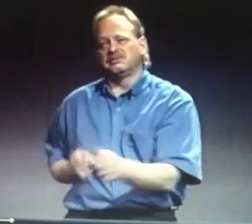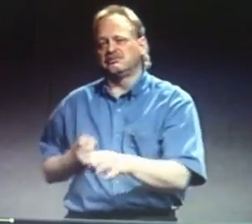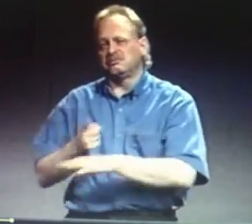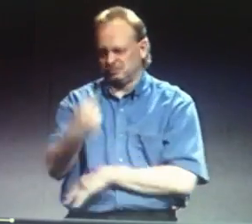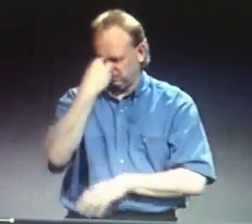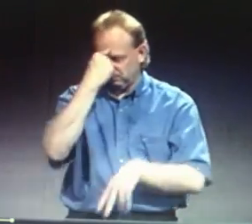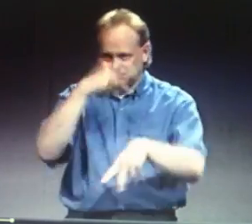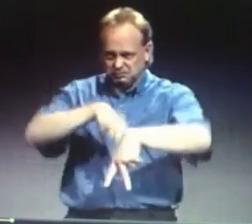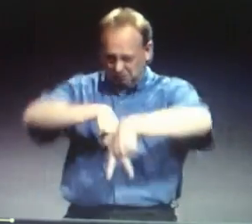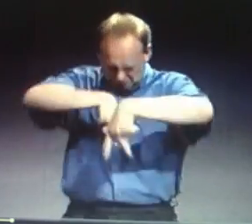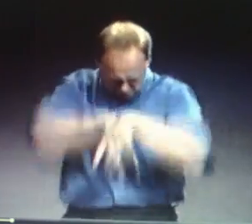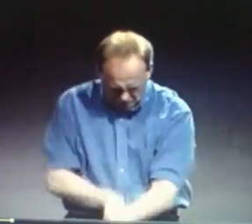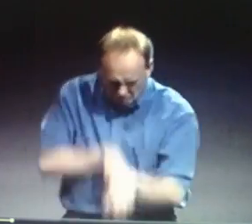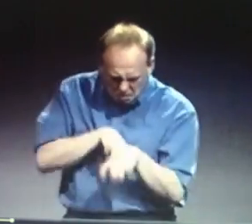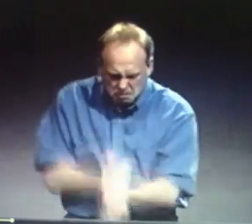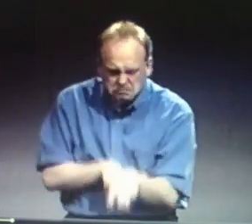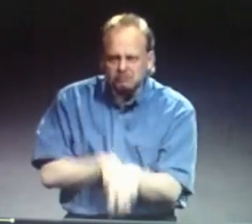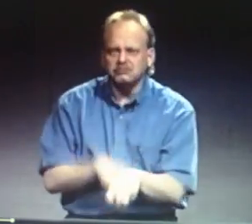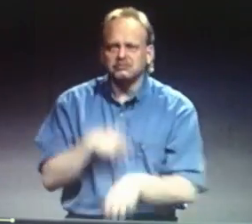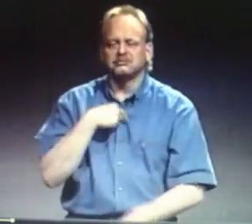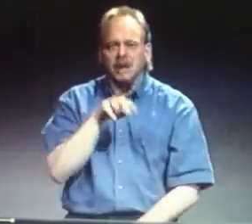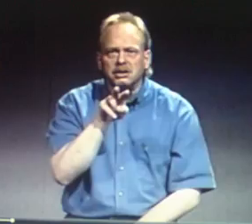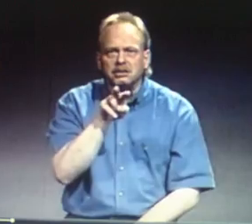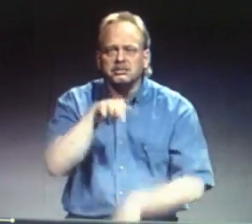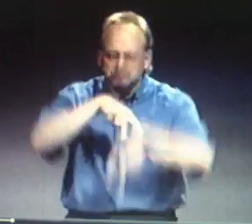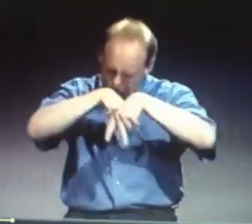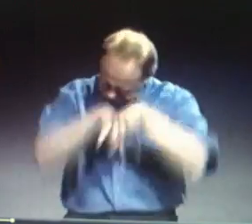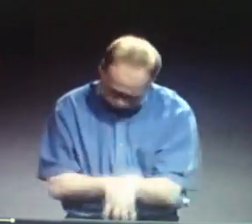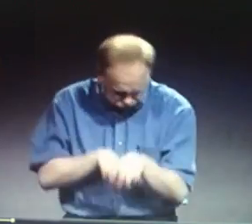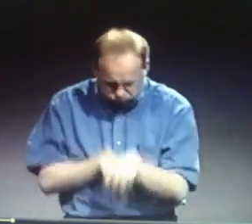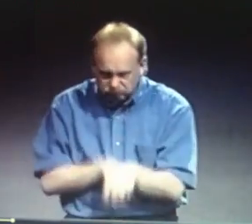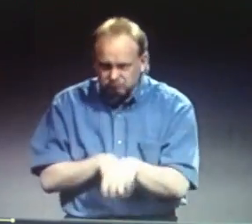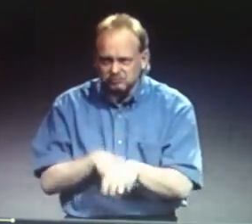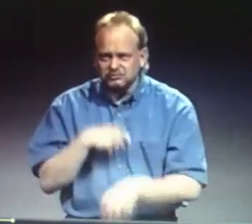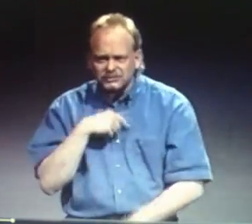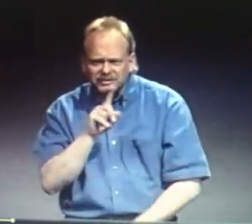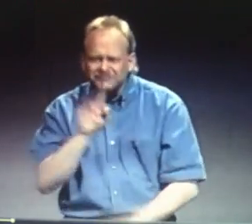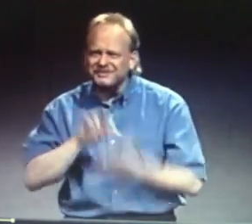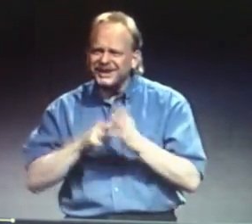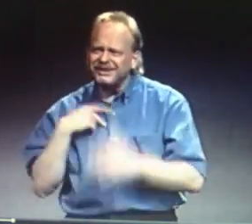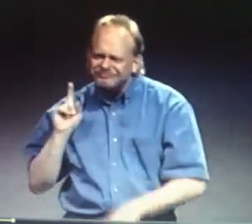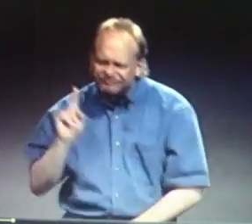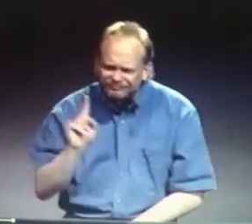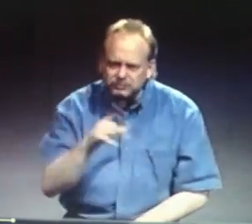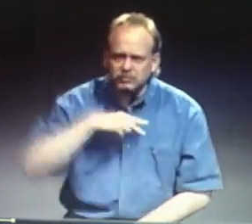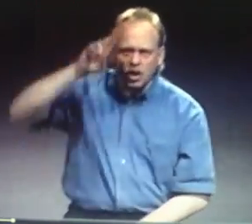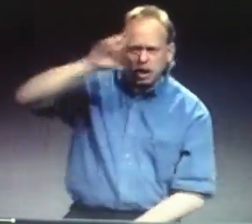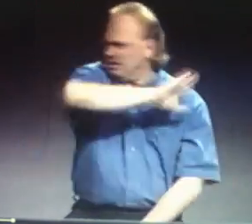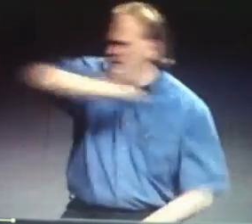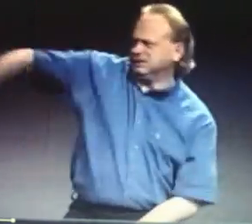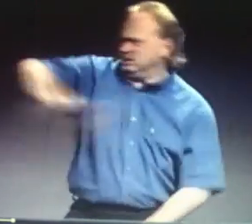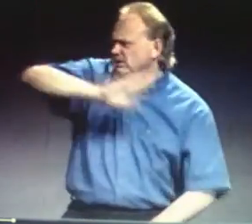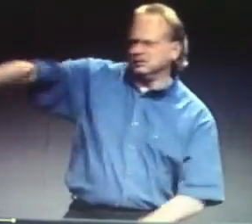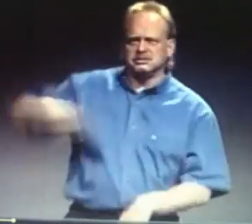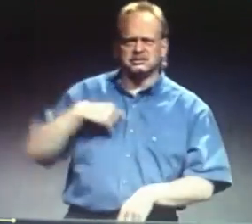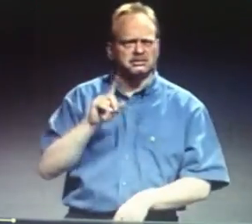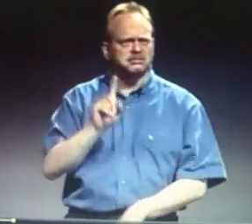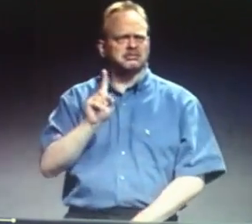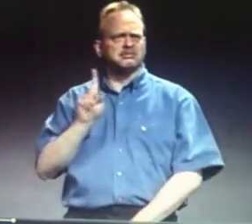He was a real skilled shooter. Shot the cow right in the forehead. The cow falls to his knees.